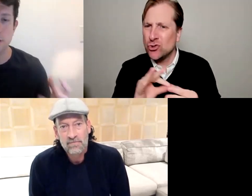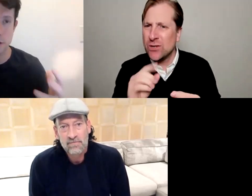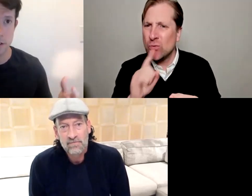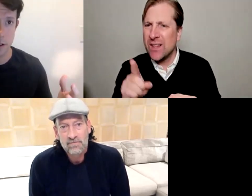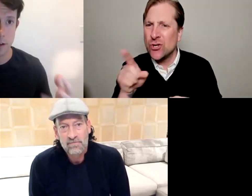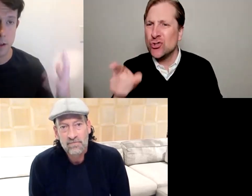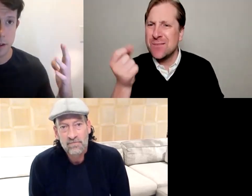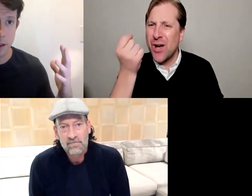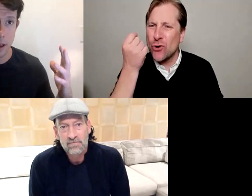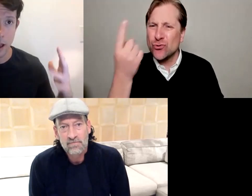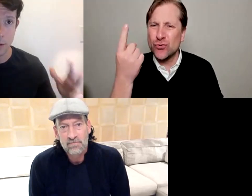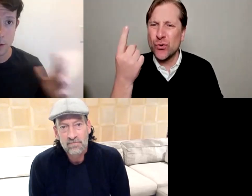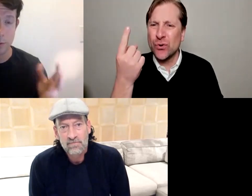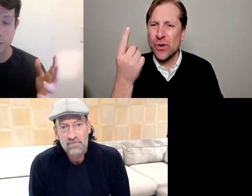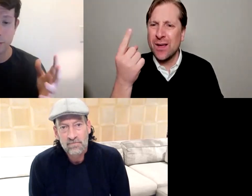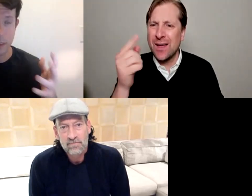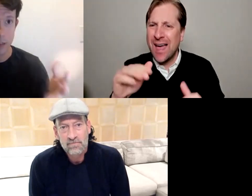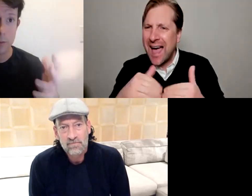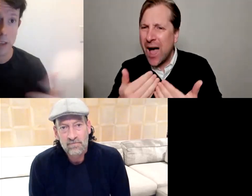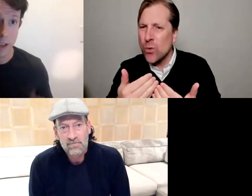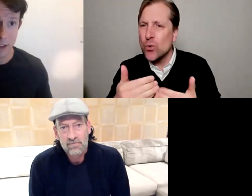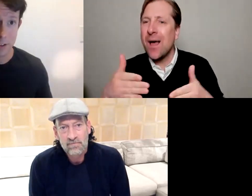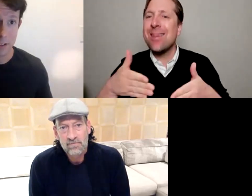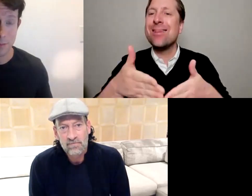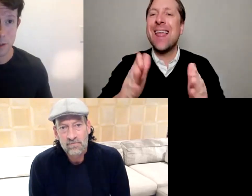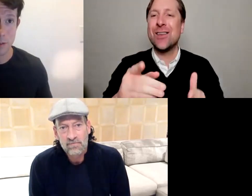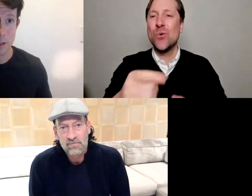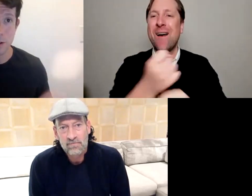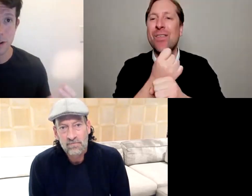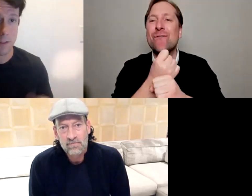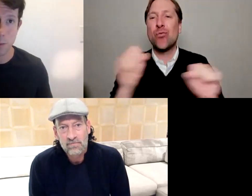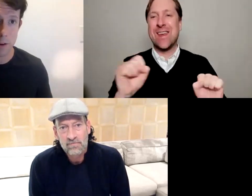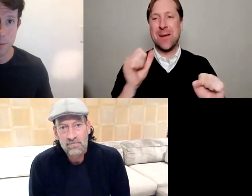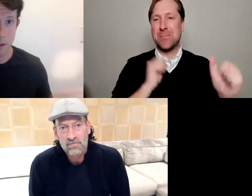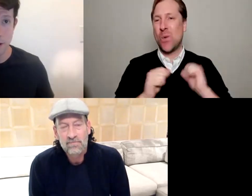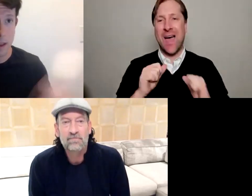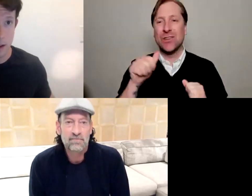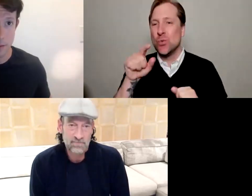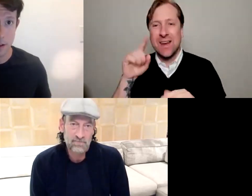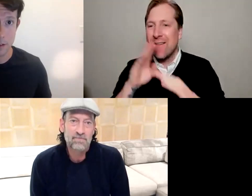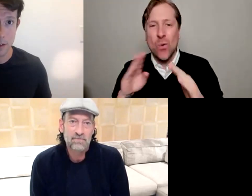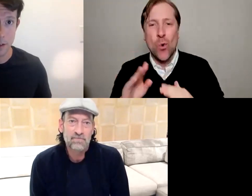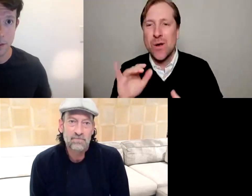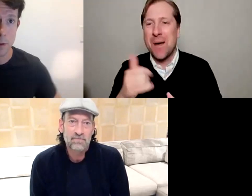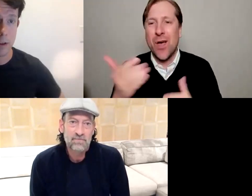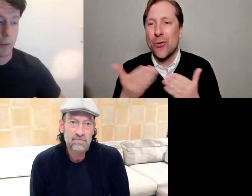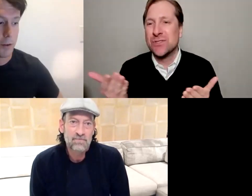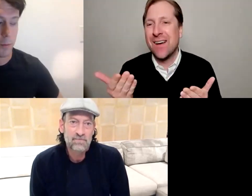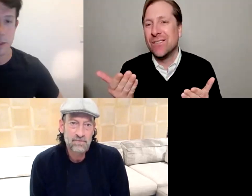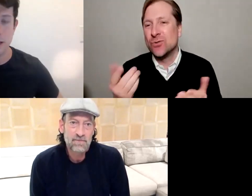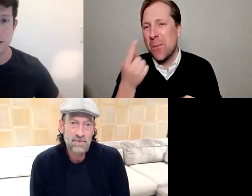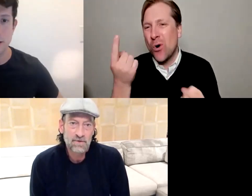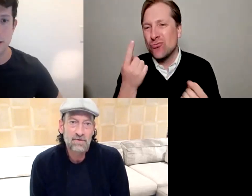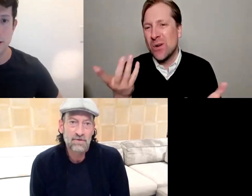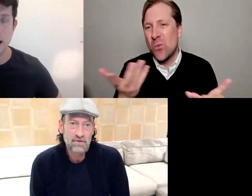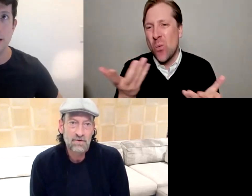really understood how to let you be an actor, which you didn't have to worry about any of that other stuff. And I'm wondering what